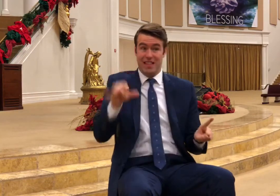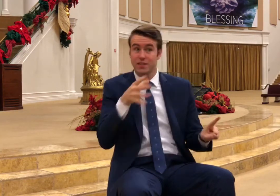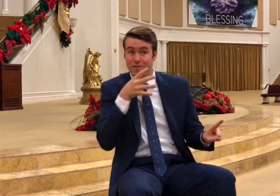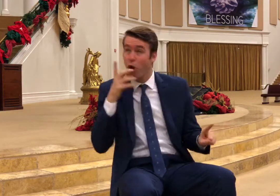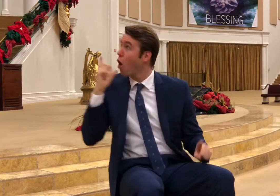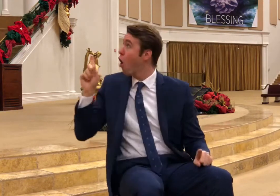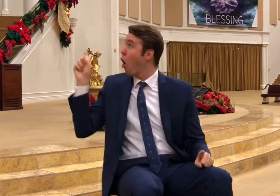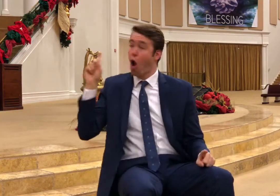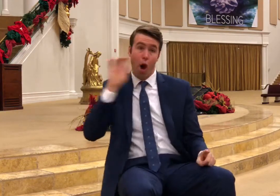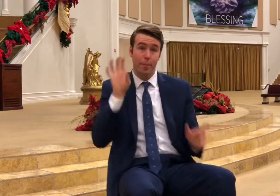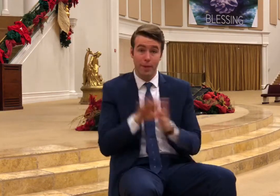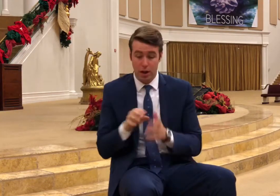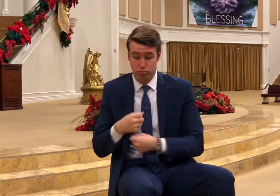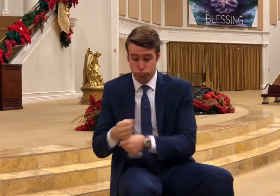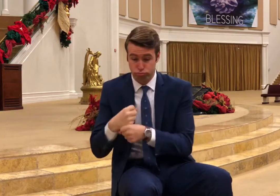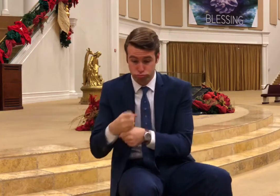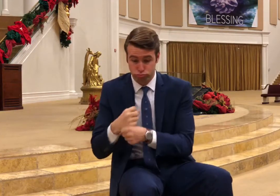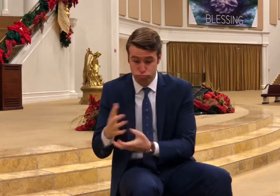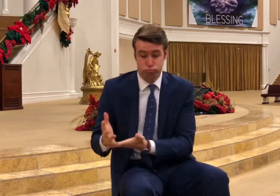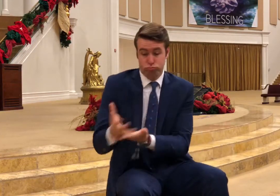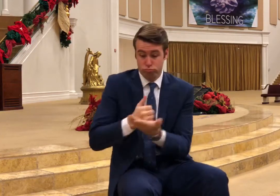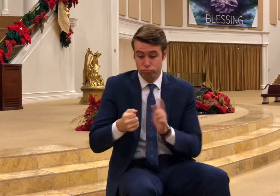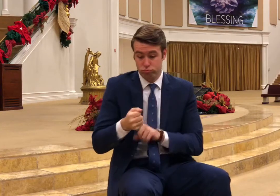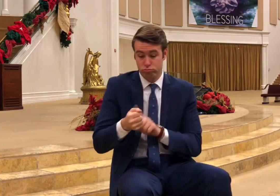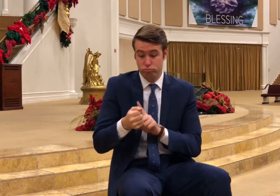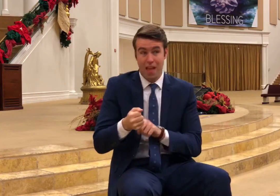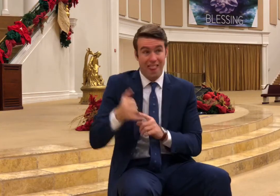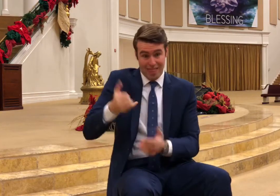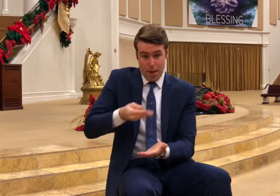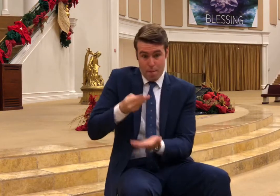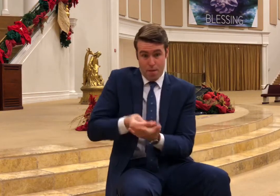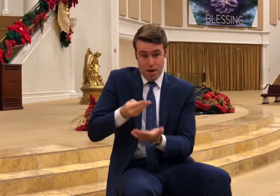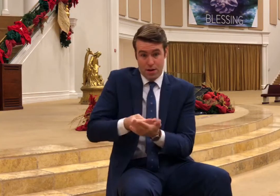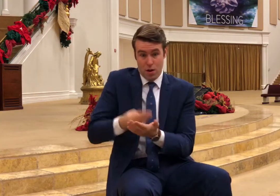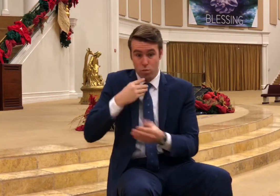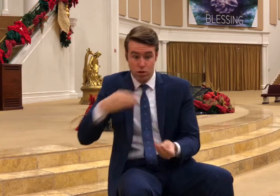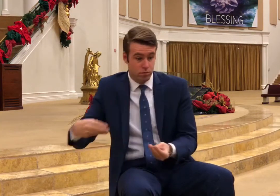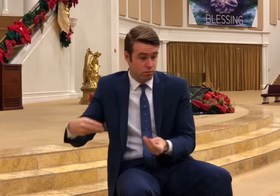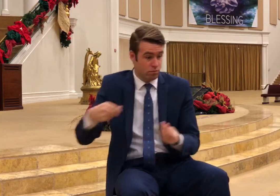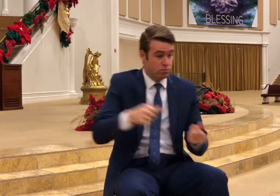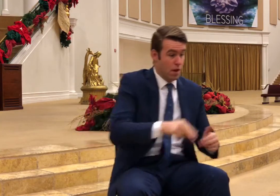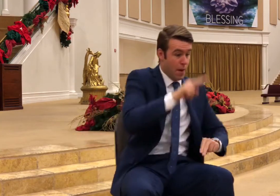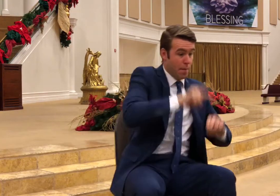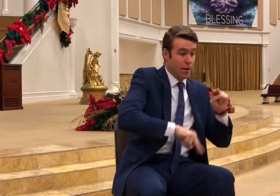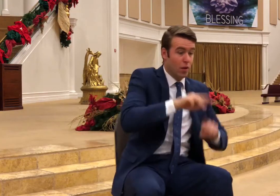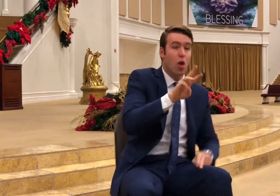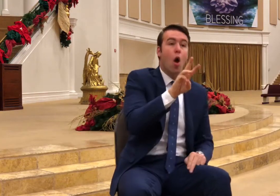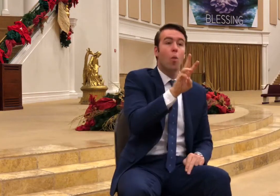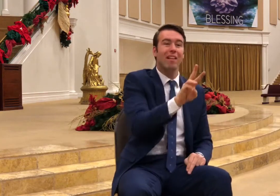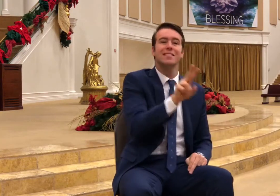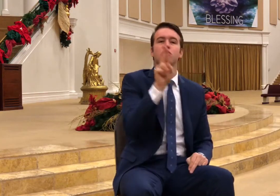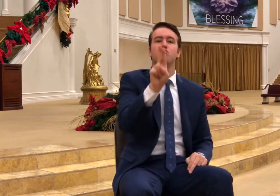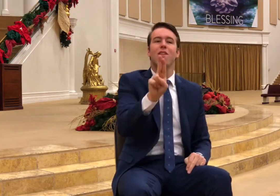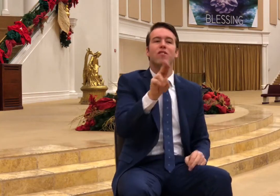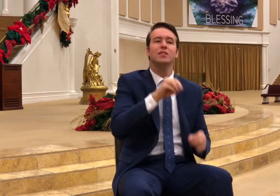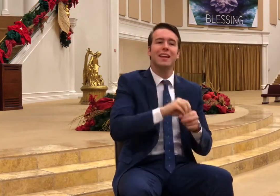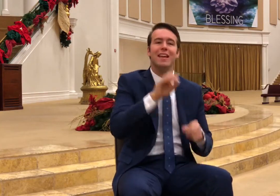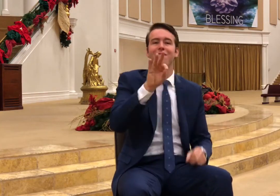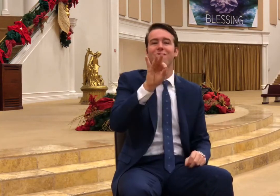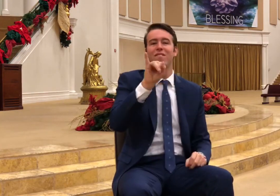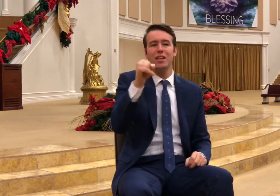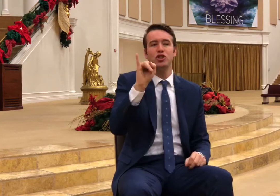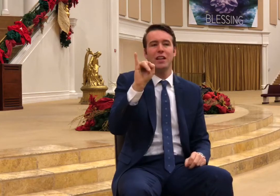is going to generate the income to build what will become Wilson University in